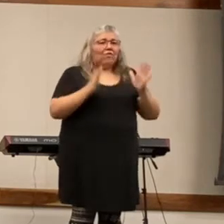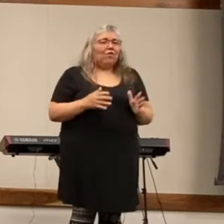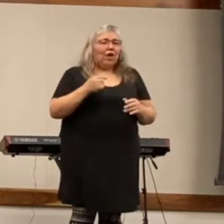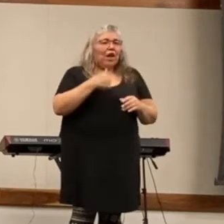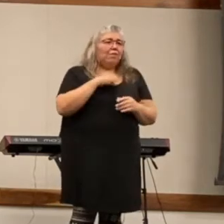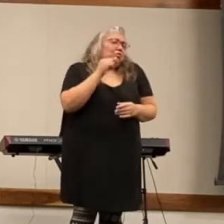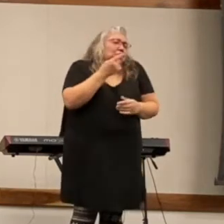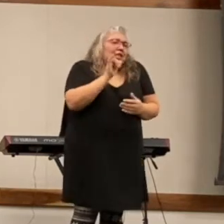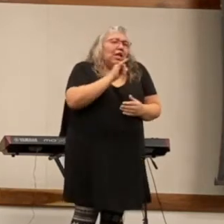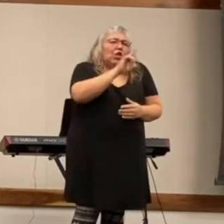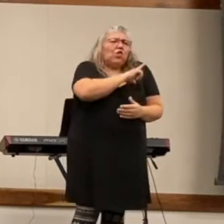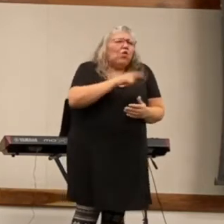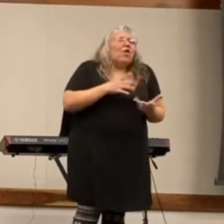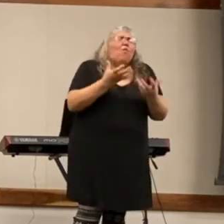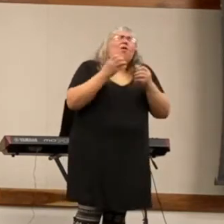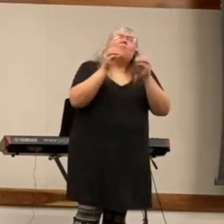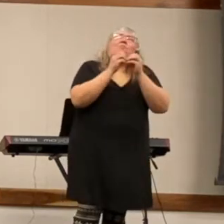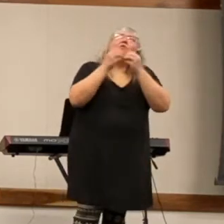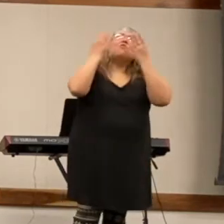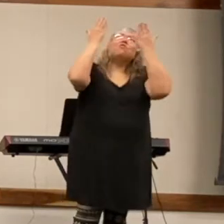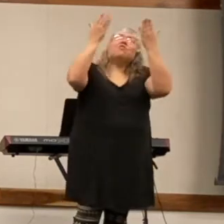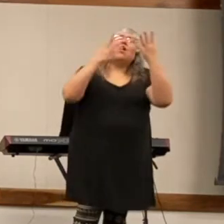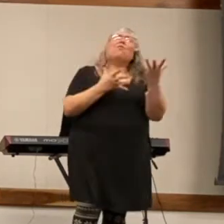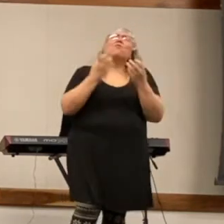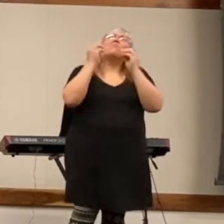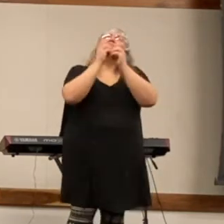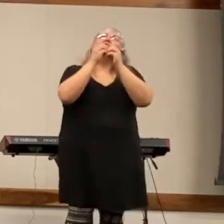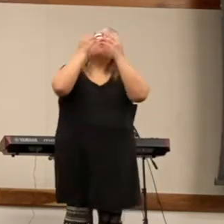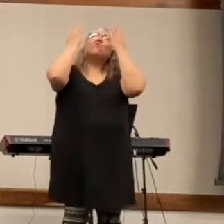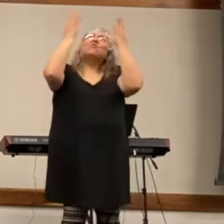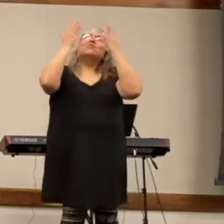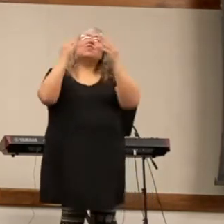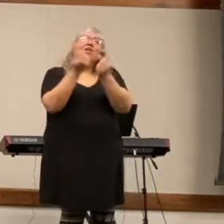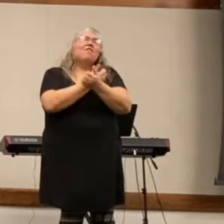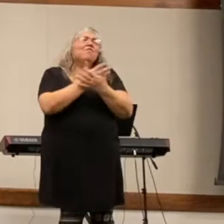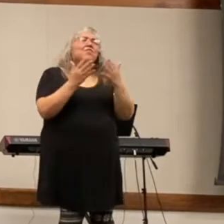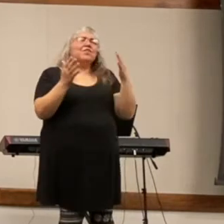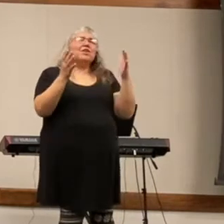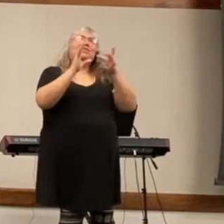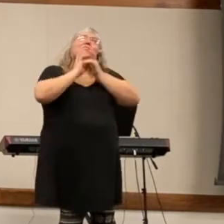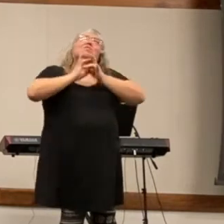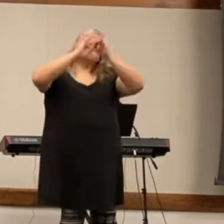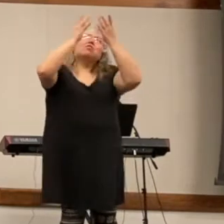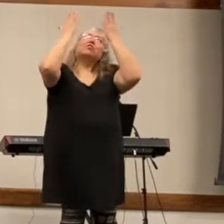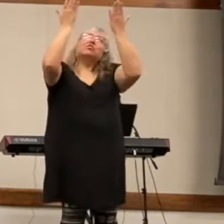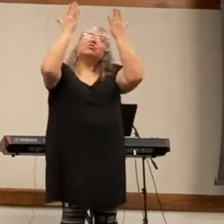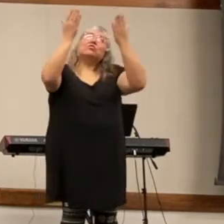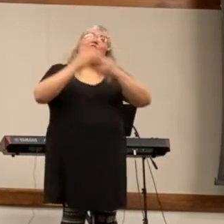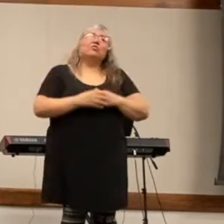just like, Lord, I want more of you. I want more of you, right? Everything belongs to you.